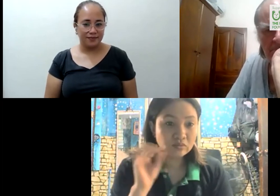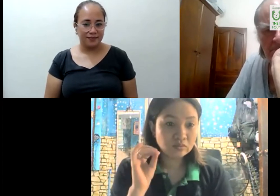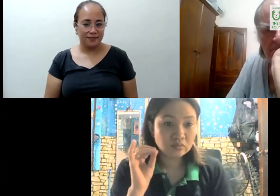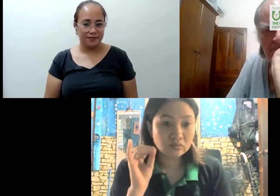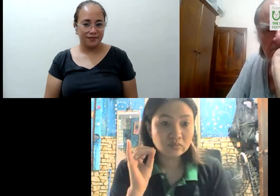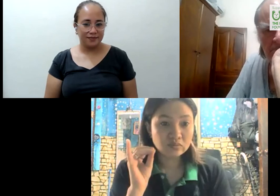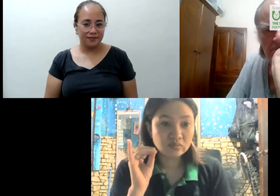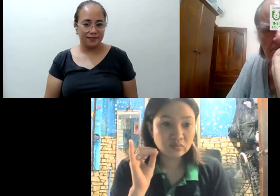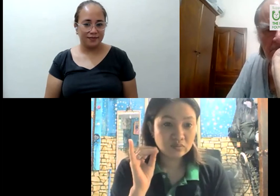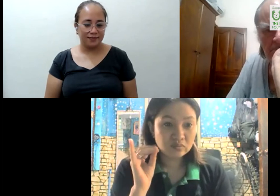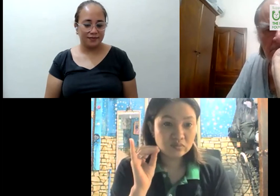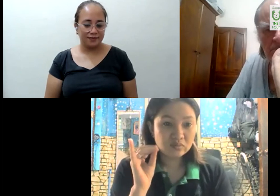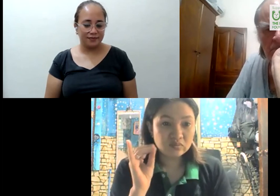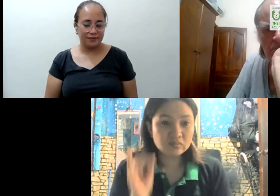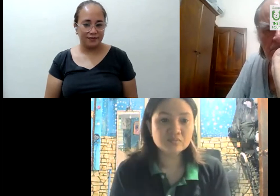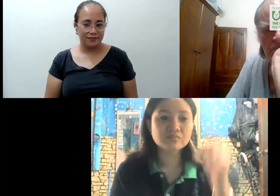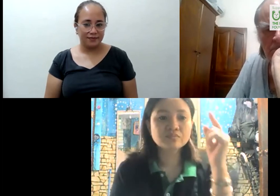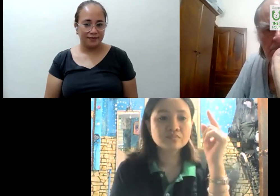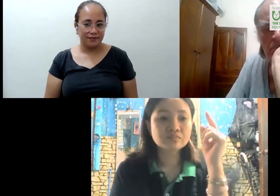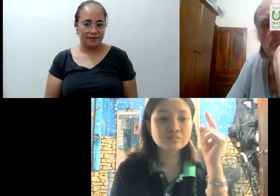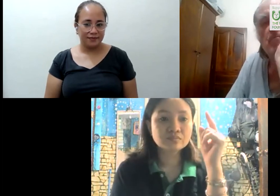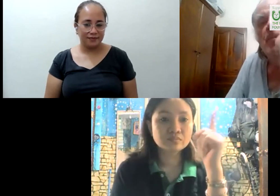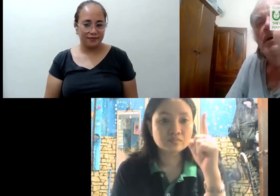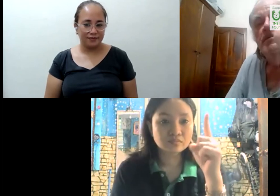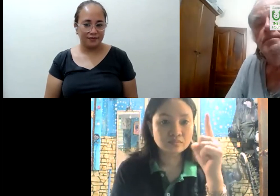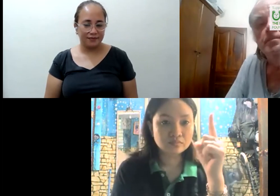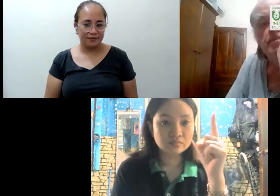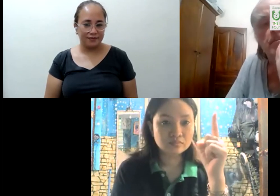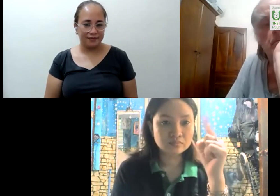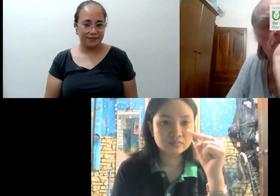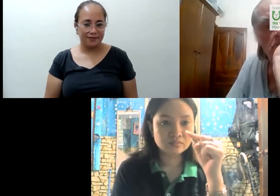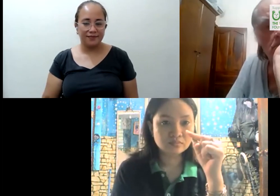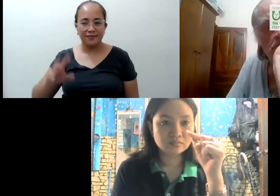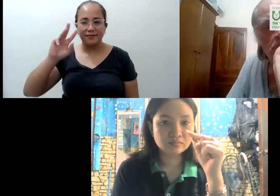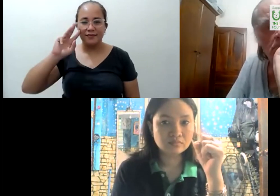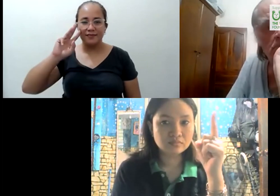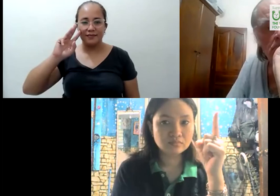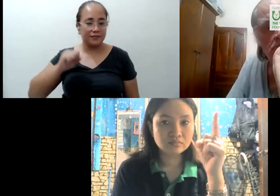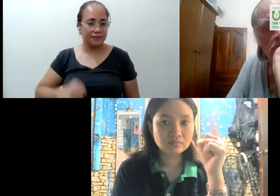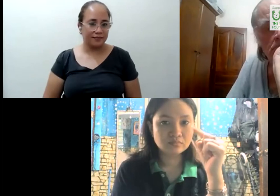minute mistake like that. So Yami, who's next?